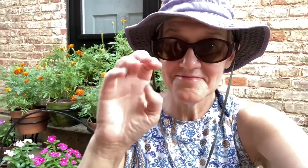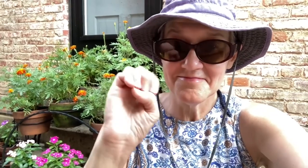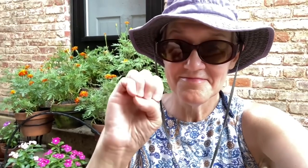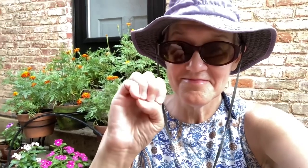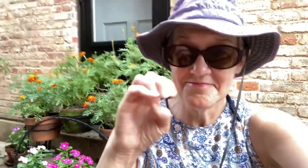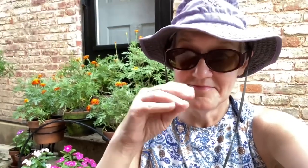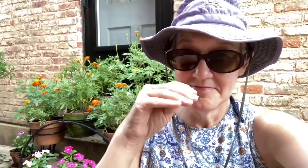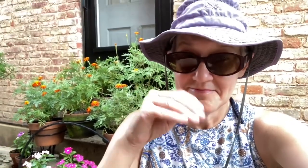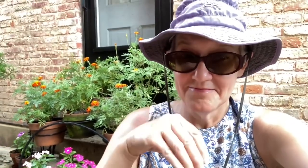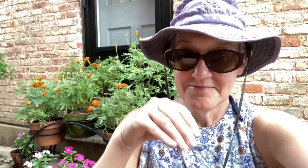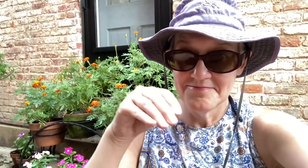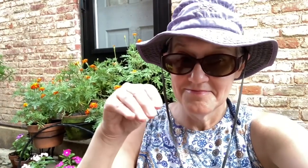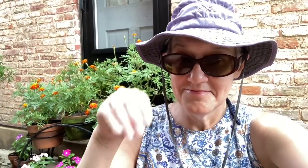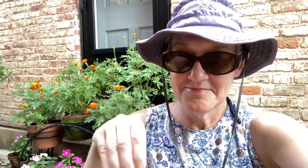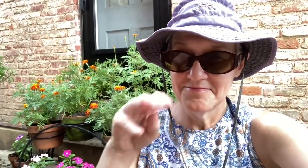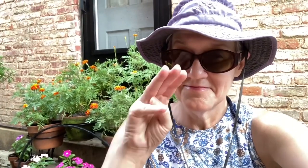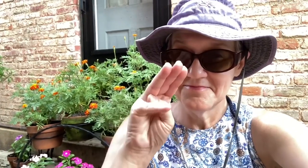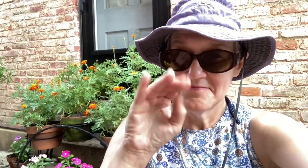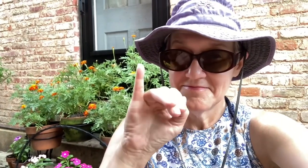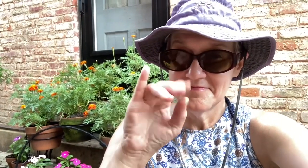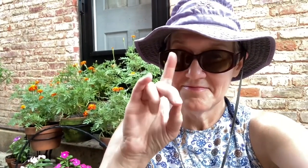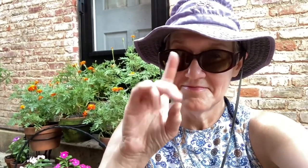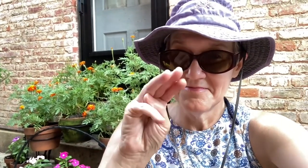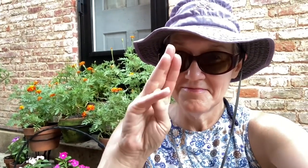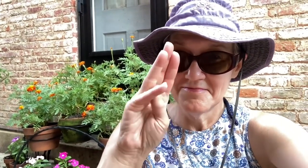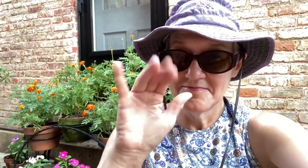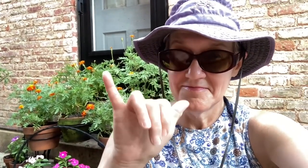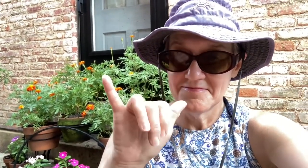several different ways in several locations.